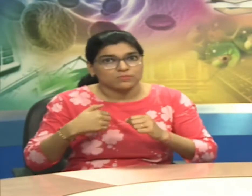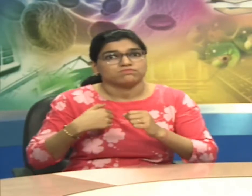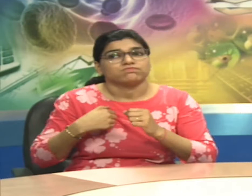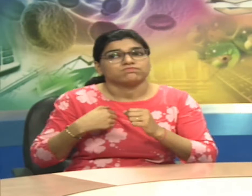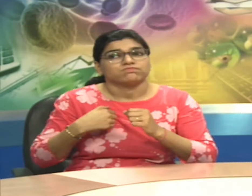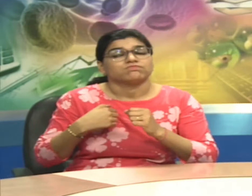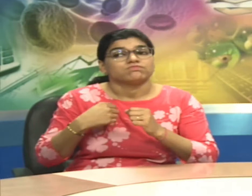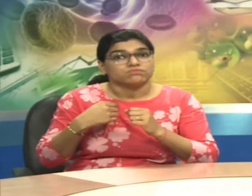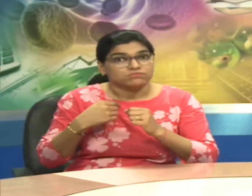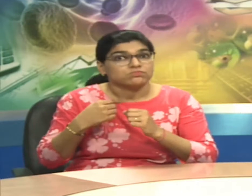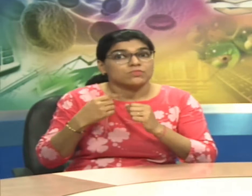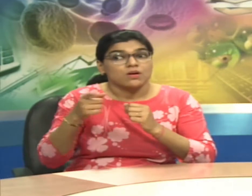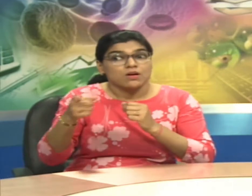answer all the questions